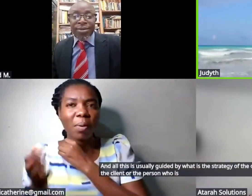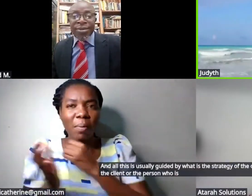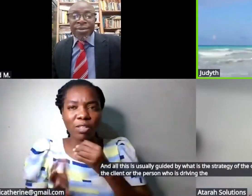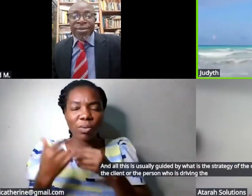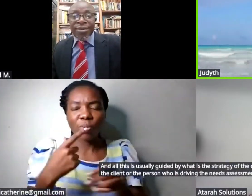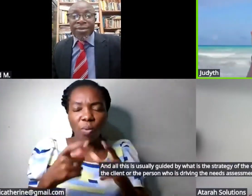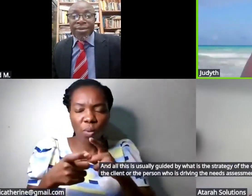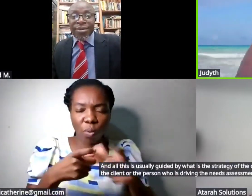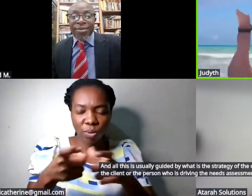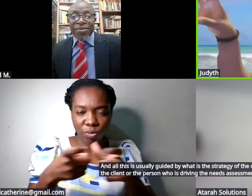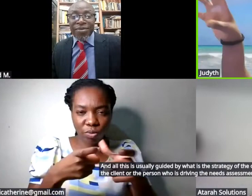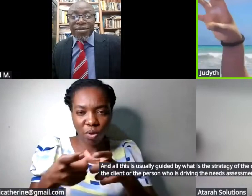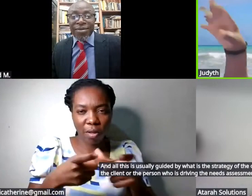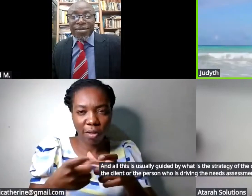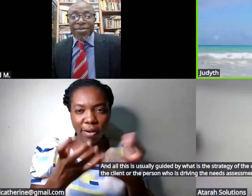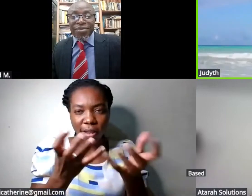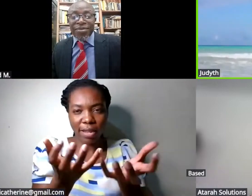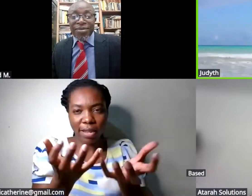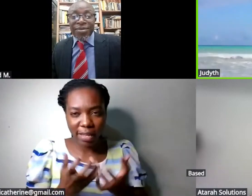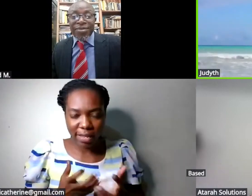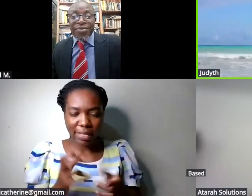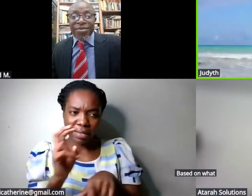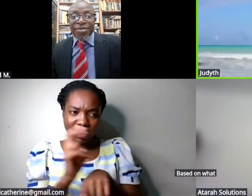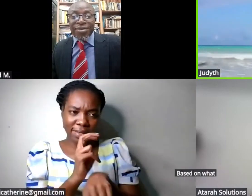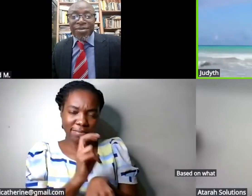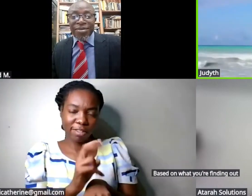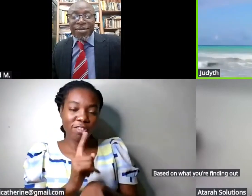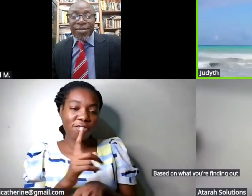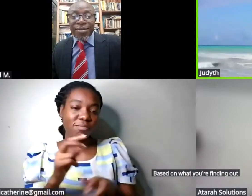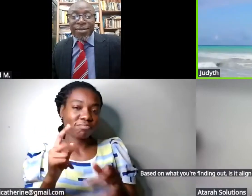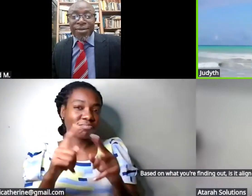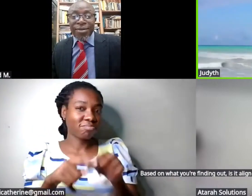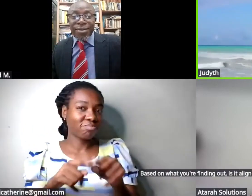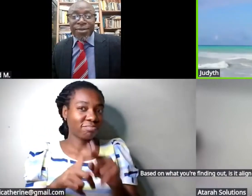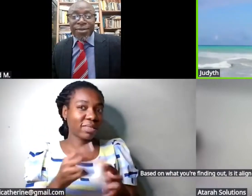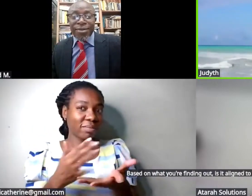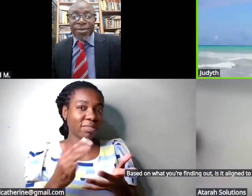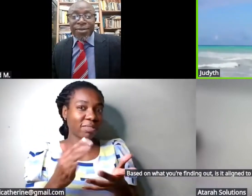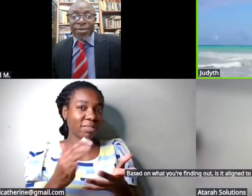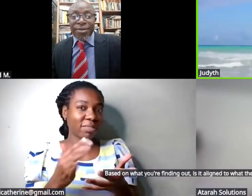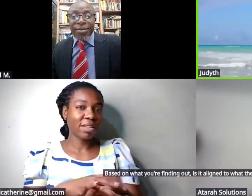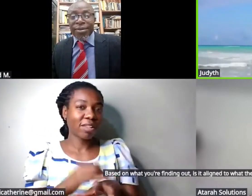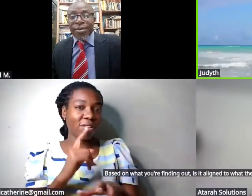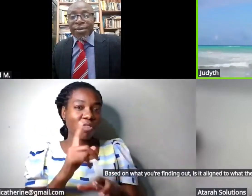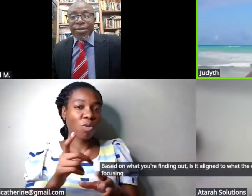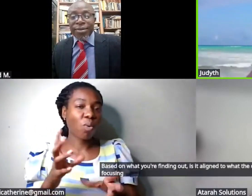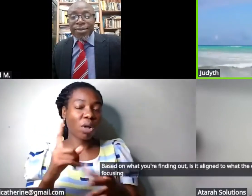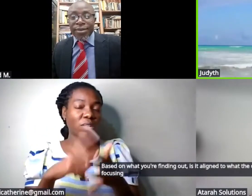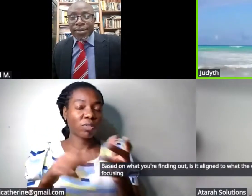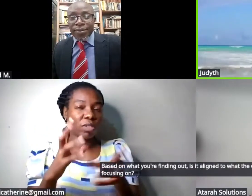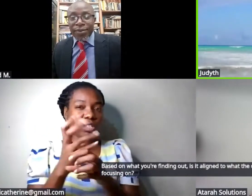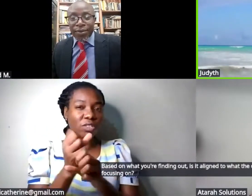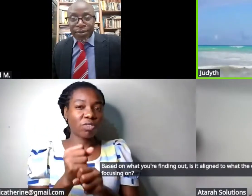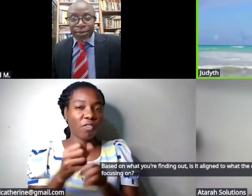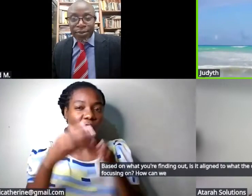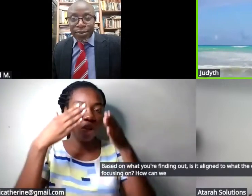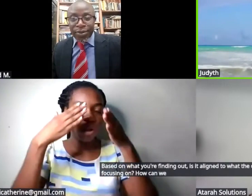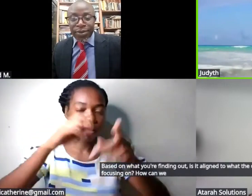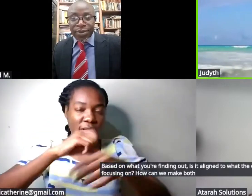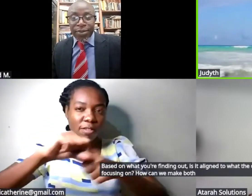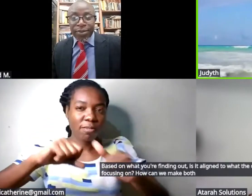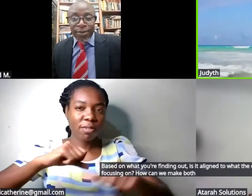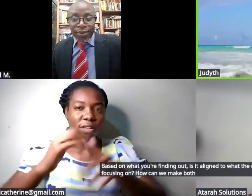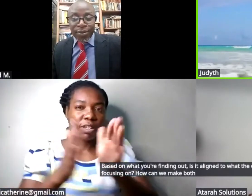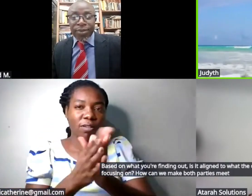assessment. Based on what you're finding out, is it aligned to what the organization is focusing on? How can we make both parties meet each